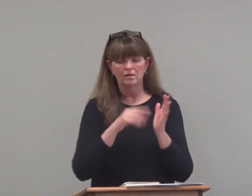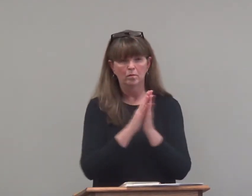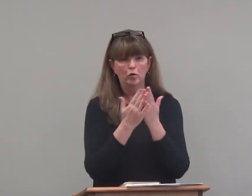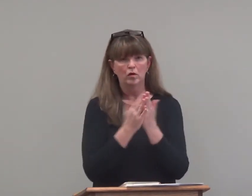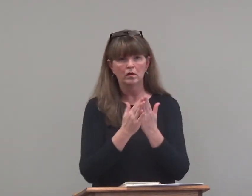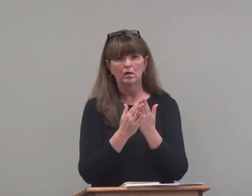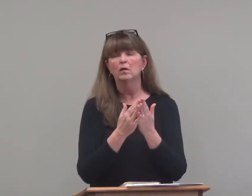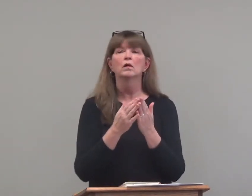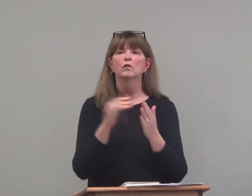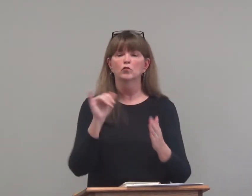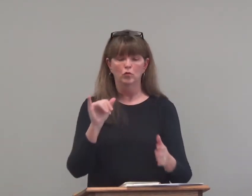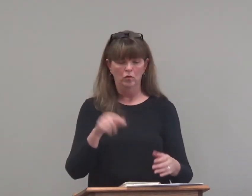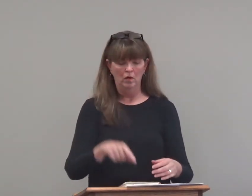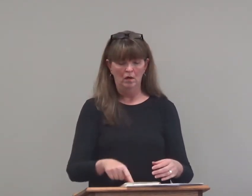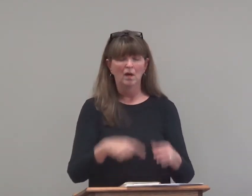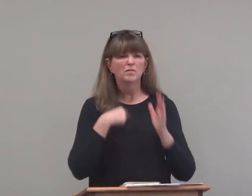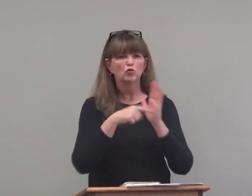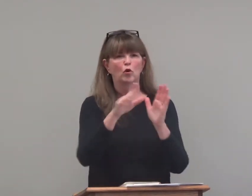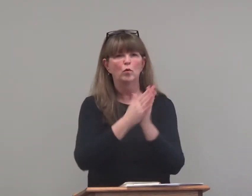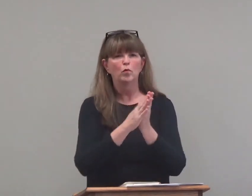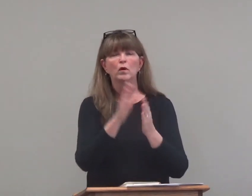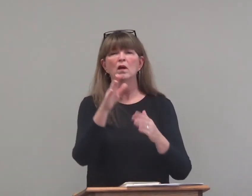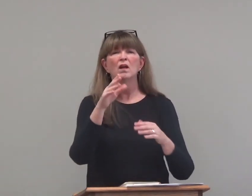Now let me talk about a little bit about this book first.